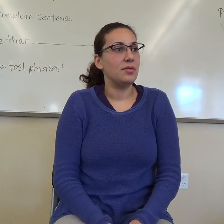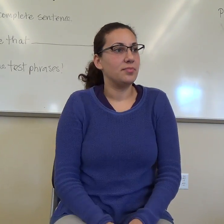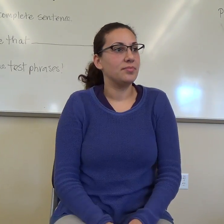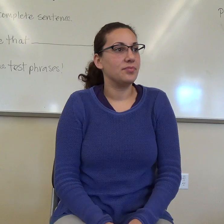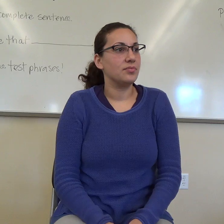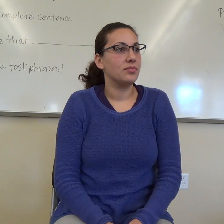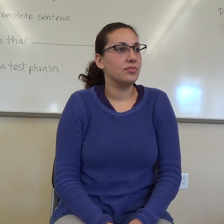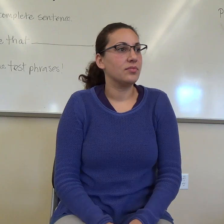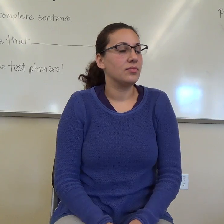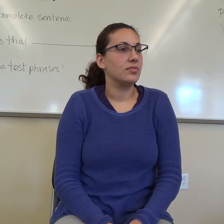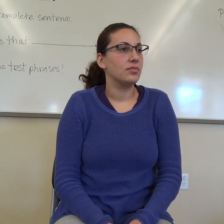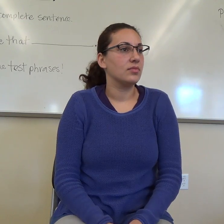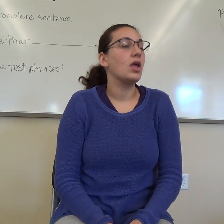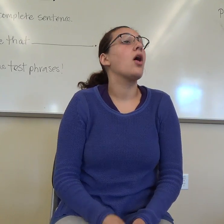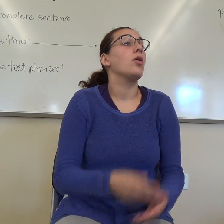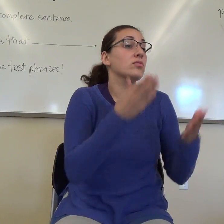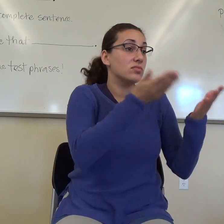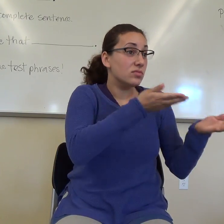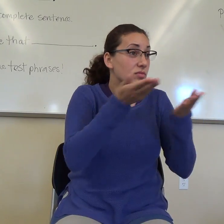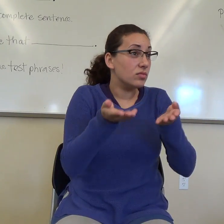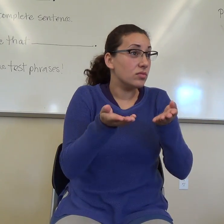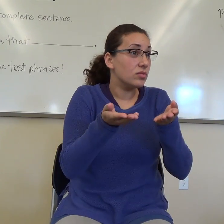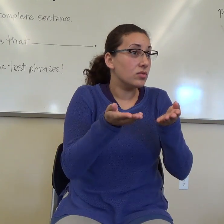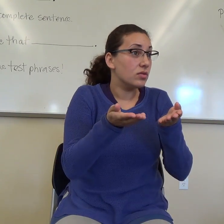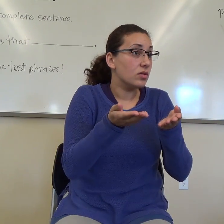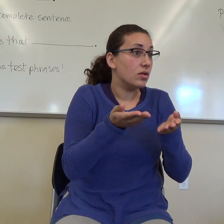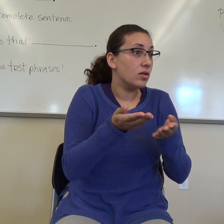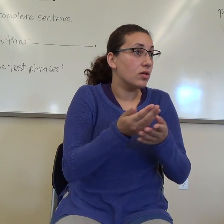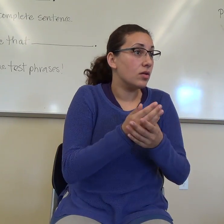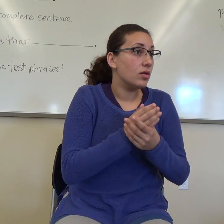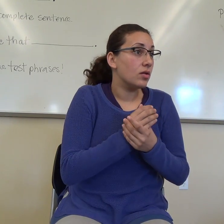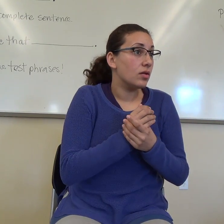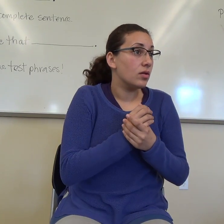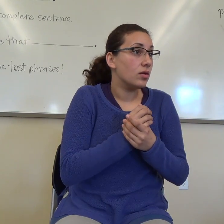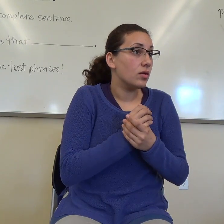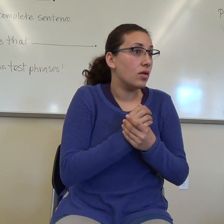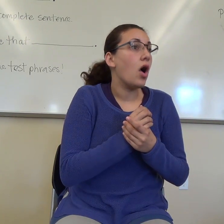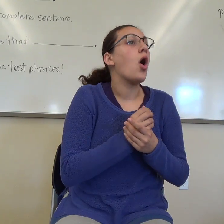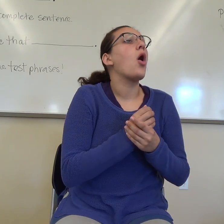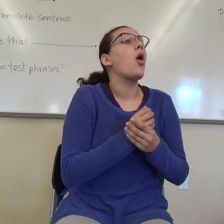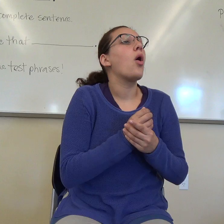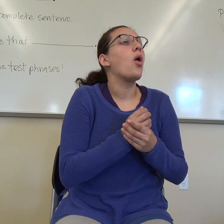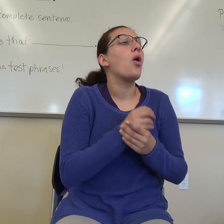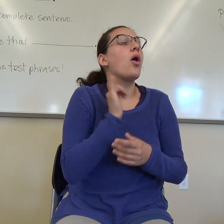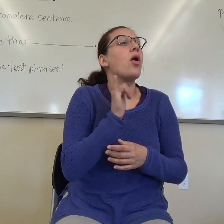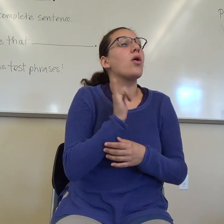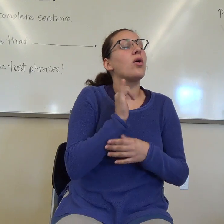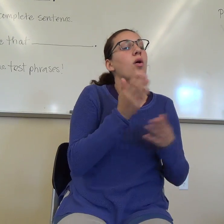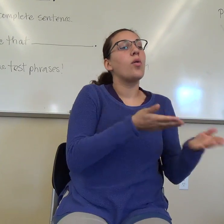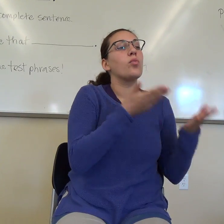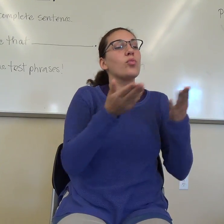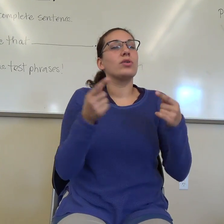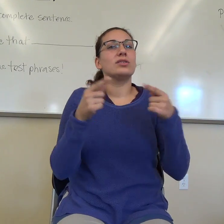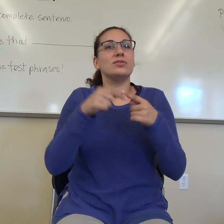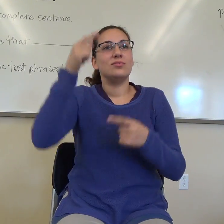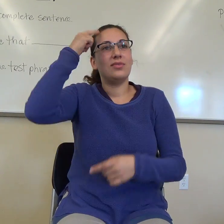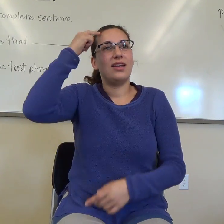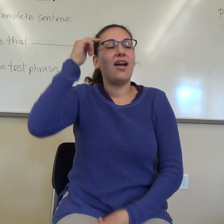Evoked, did we do VOC, or is that in the 302? This is why I don't like to do 302 and 322 in the